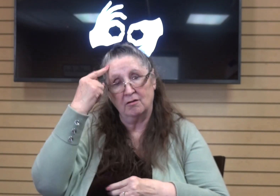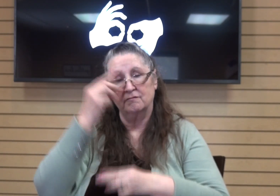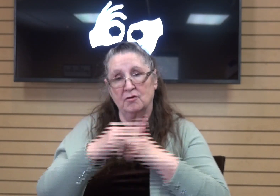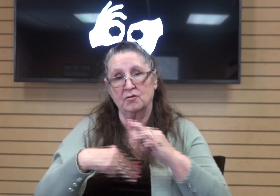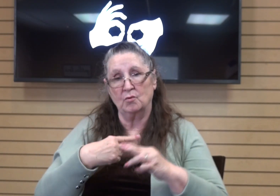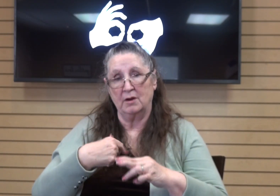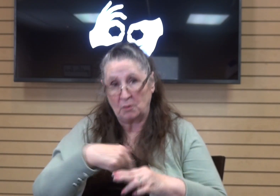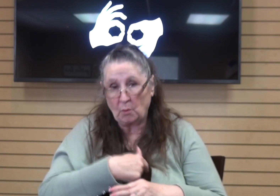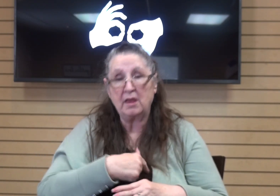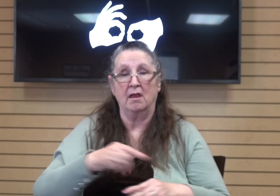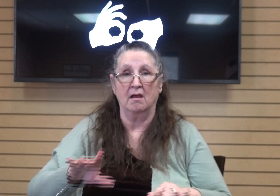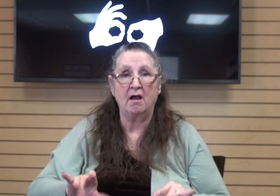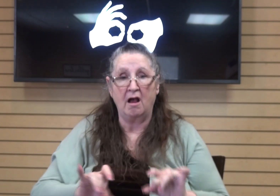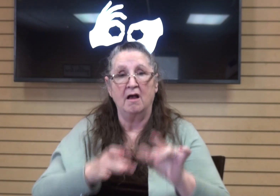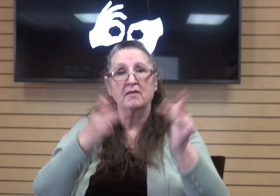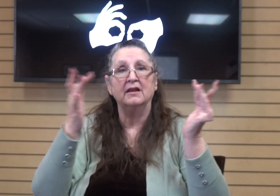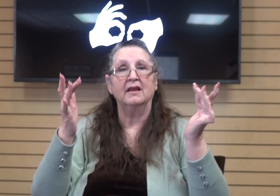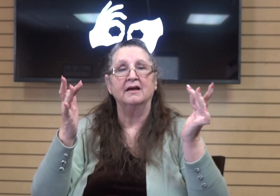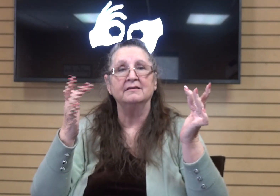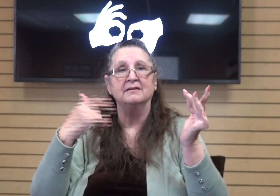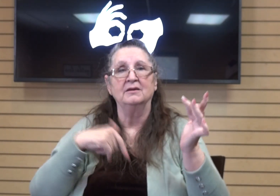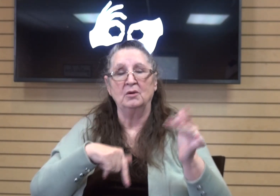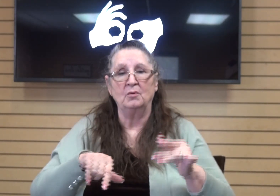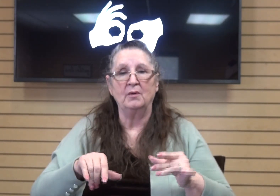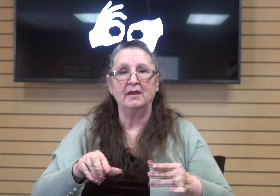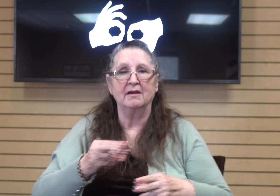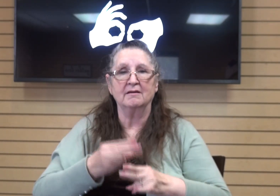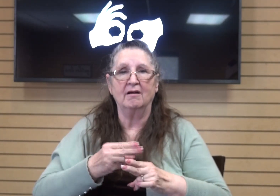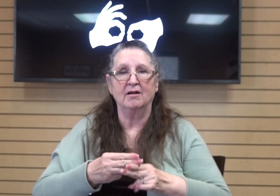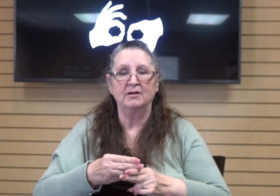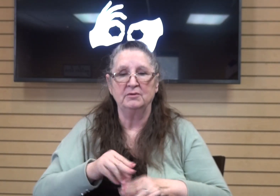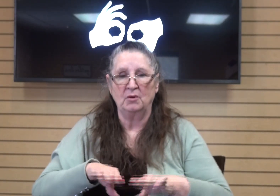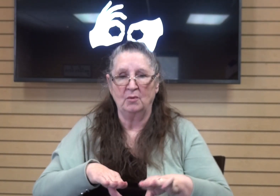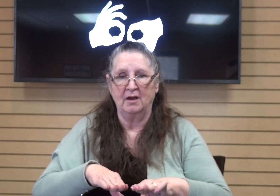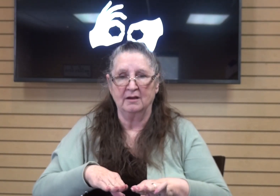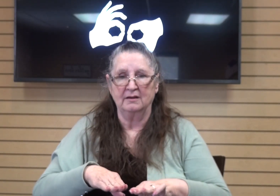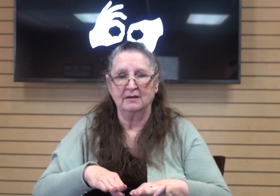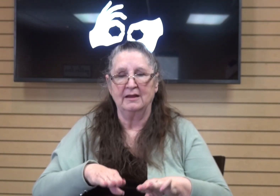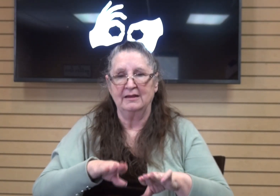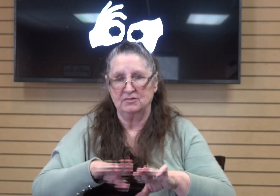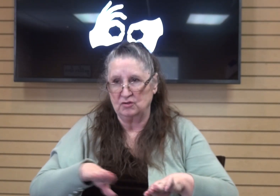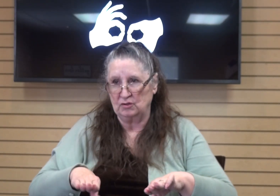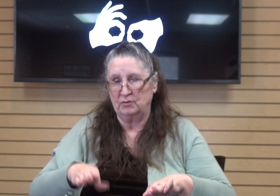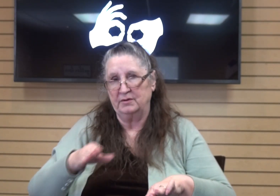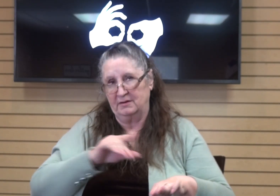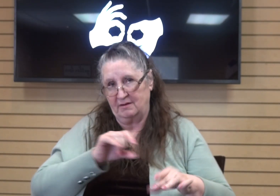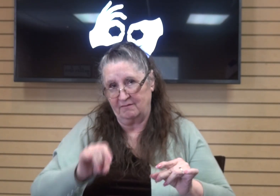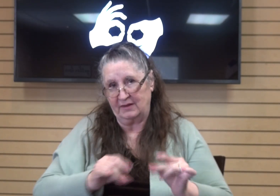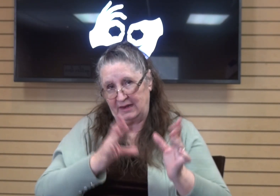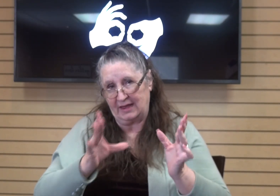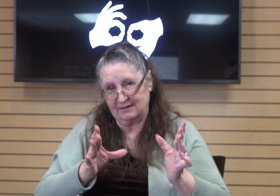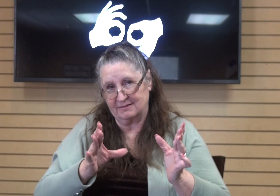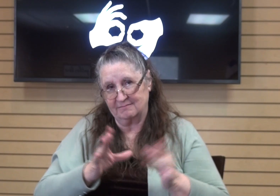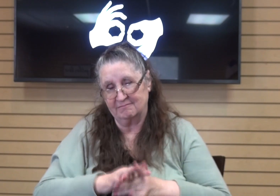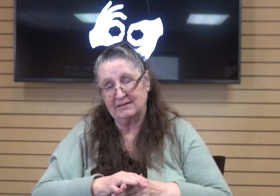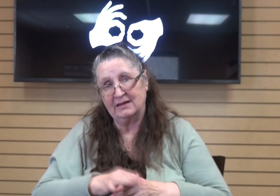guys. Because we are light, we are called to walk as children of light. And something